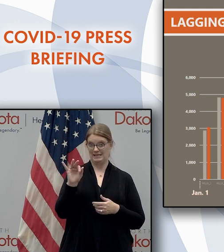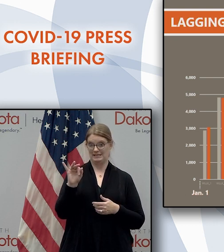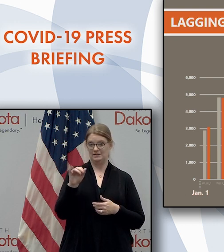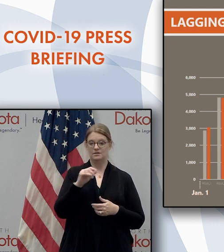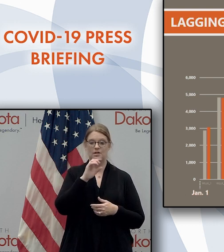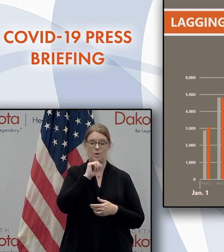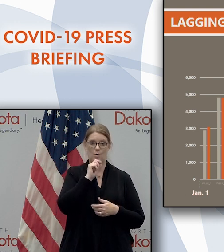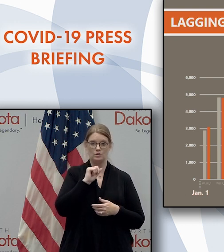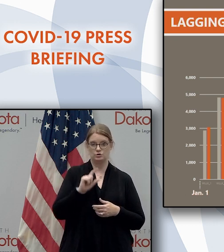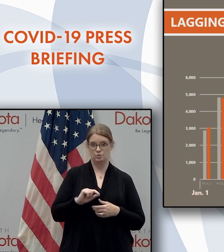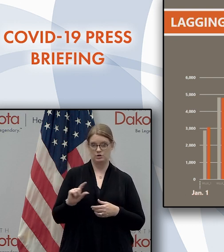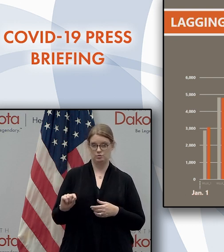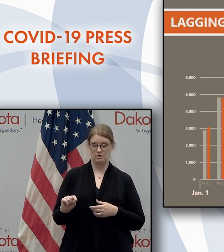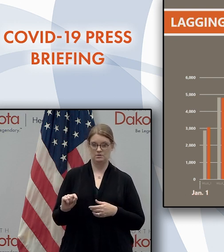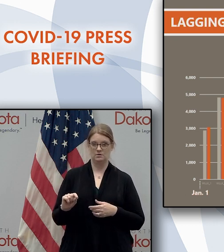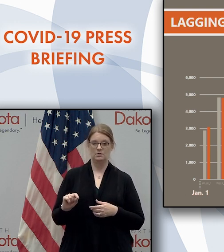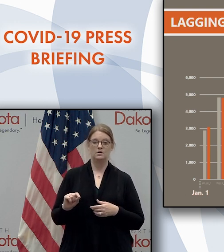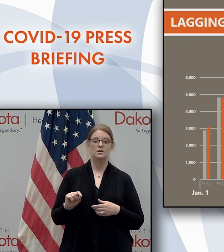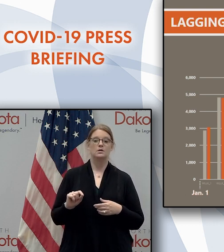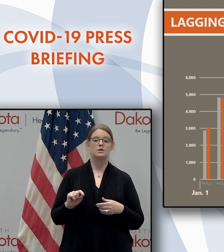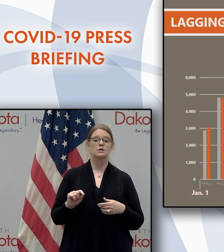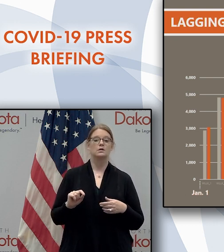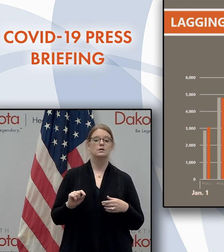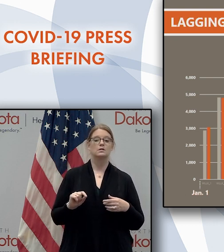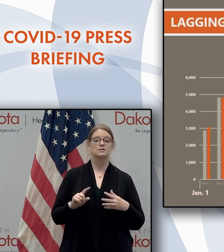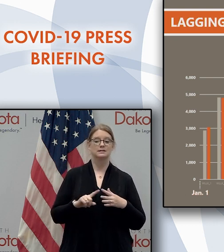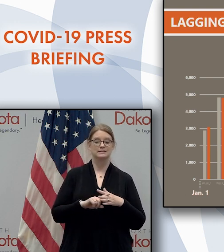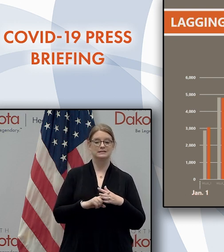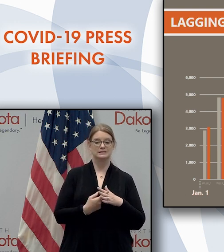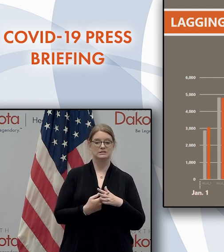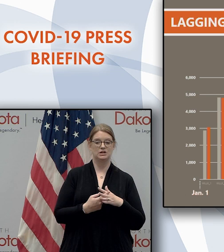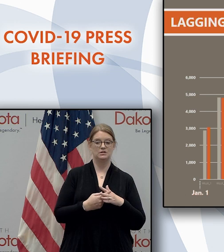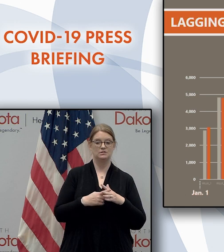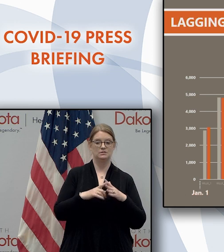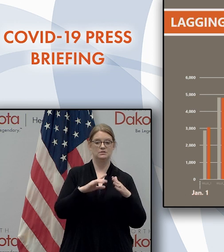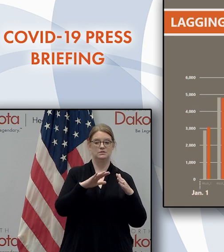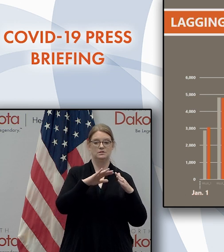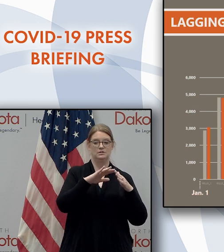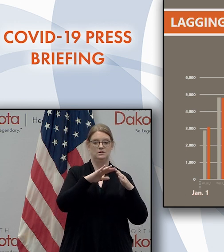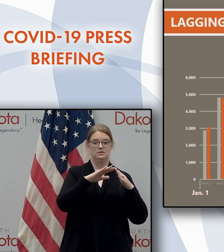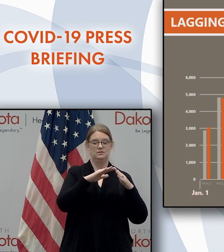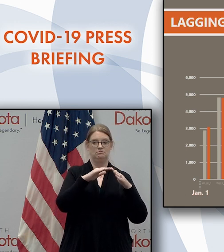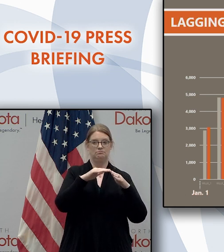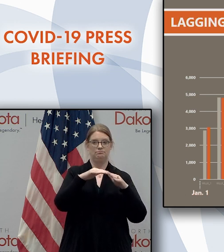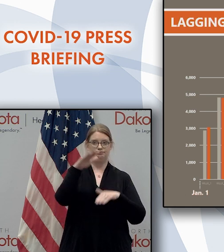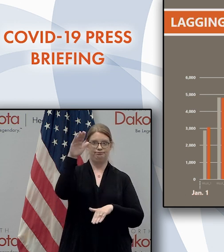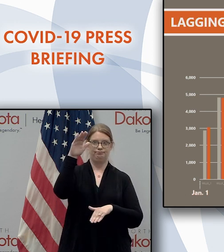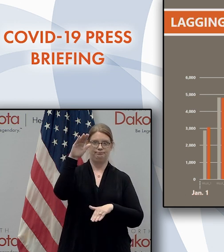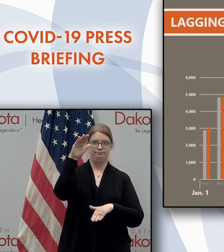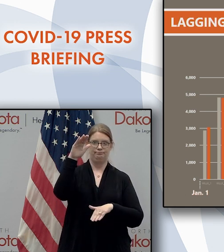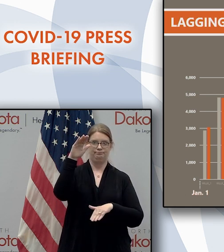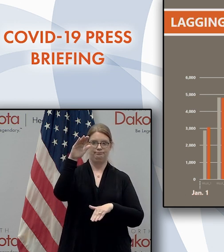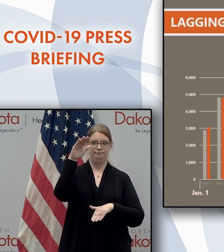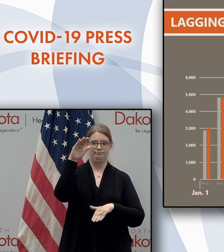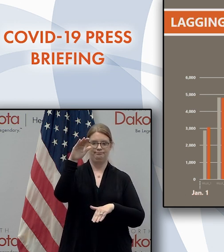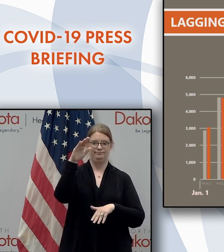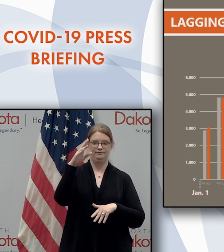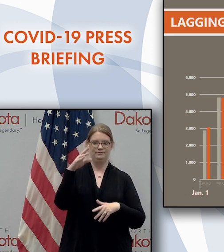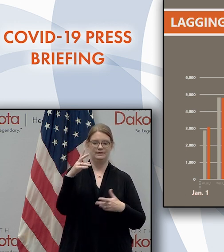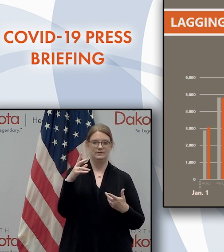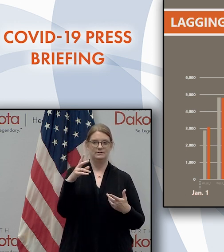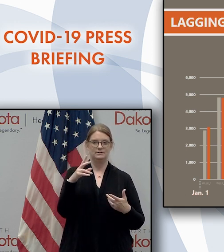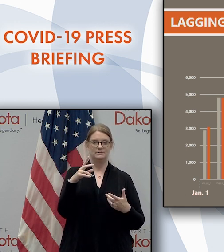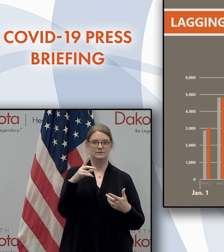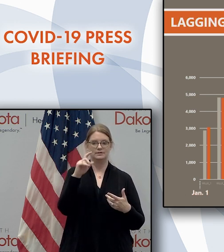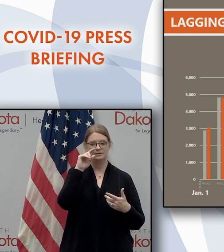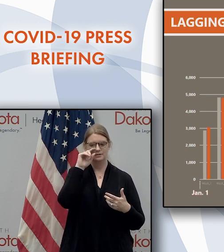orange is 2020. You see that they start to diverge dramatically when we get into that after the